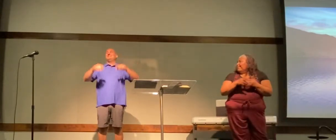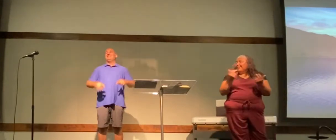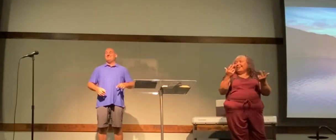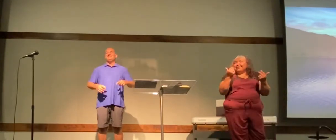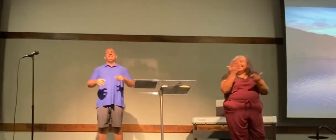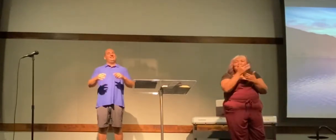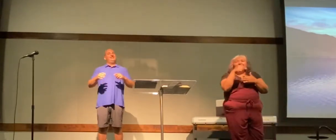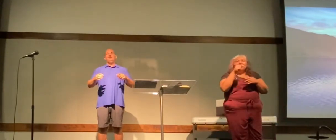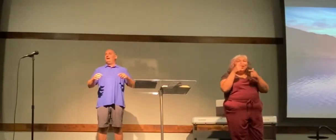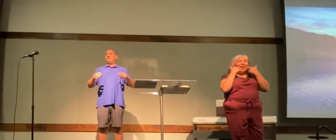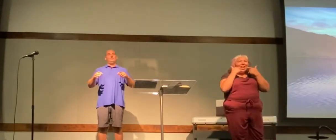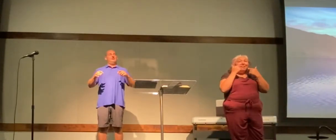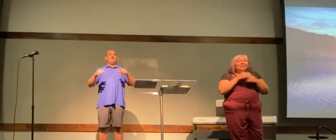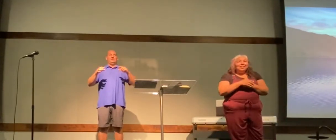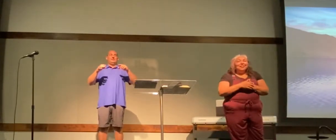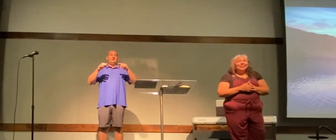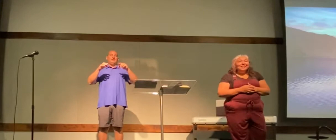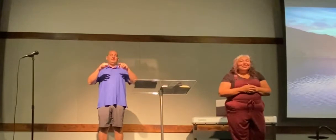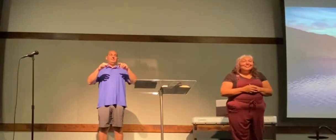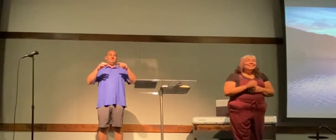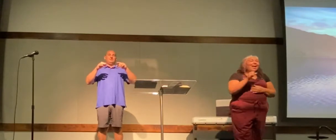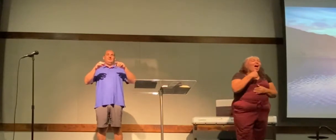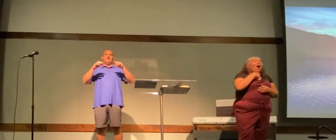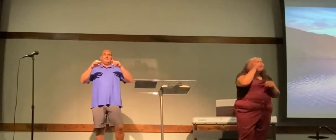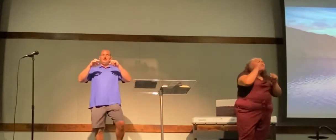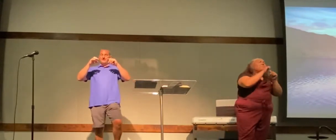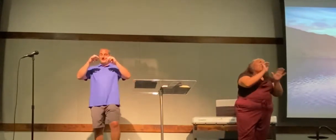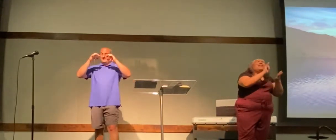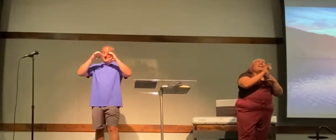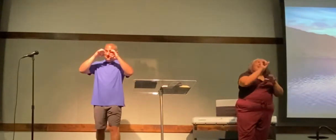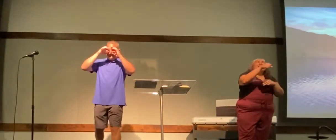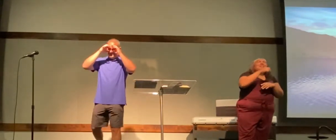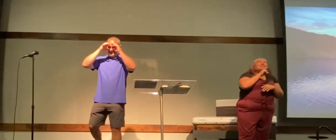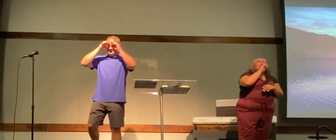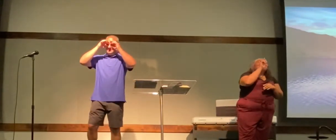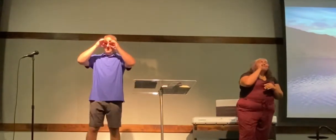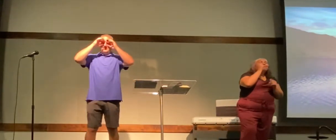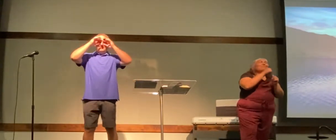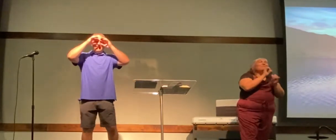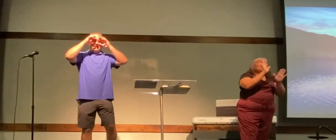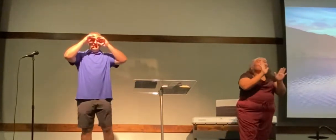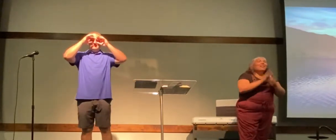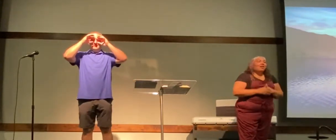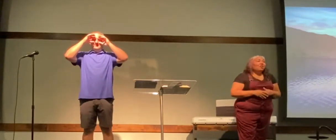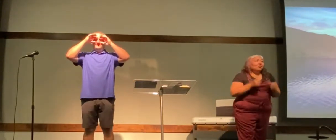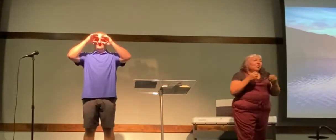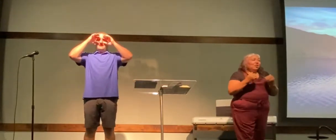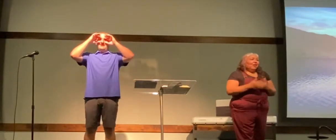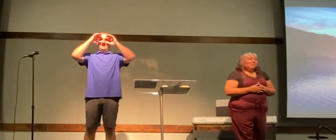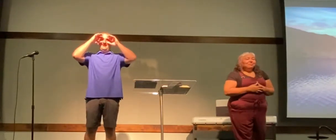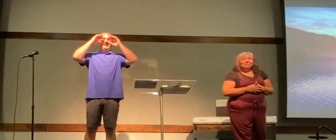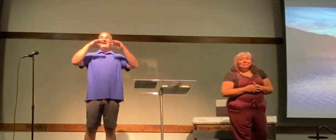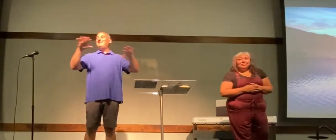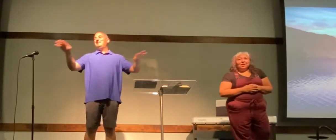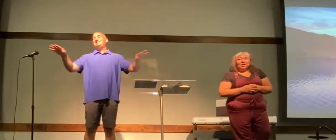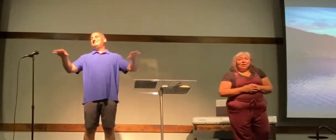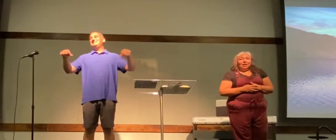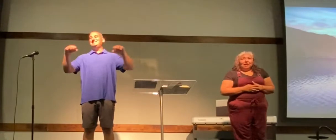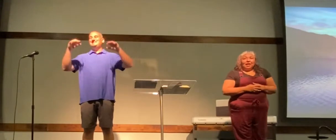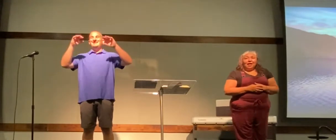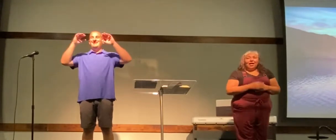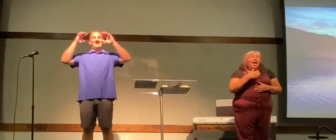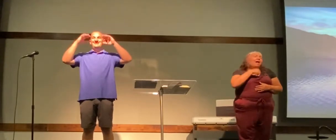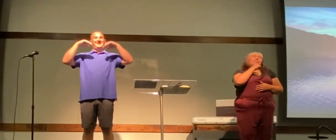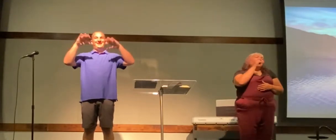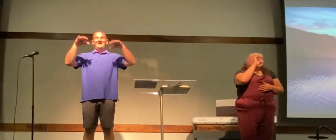Some of you are laughing, you're like, yeah, I remember. Right? So, right, and so, I'm not a